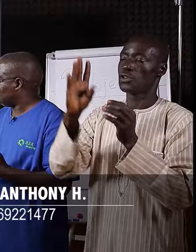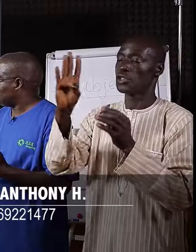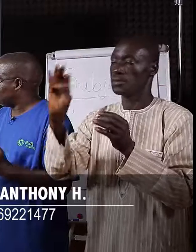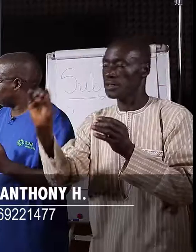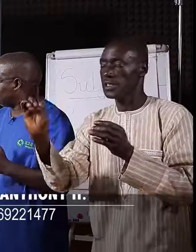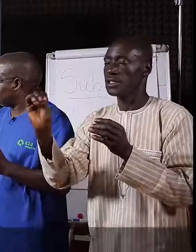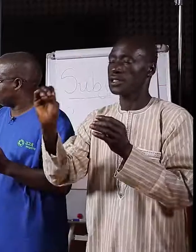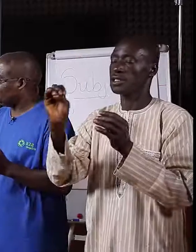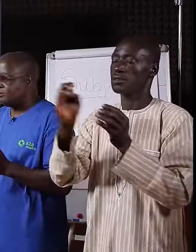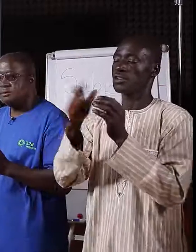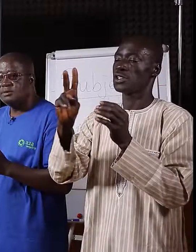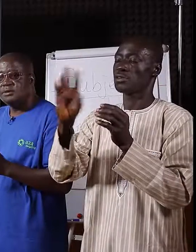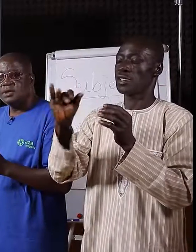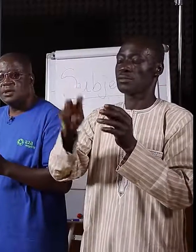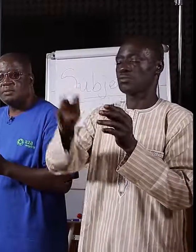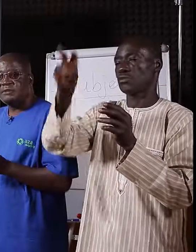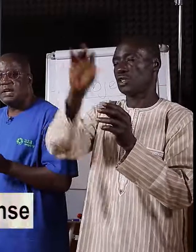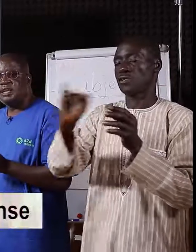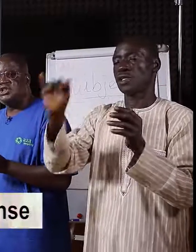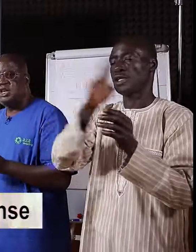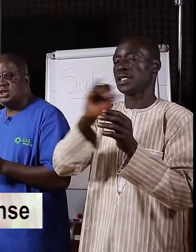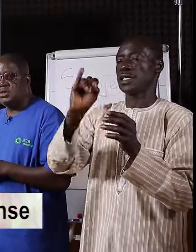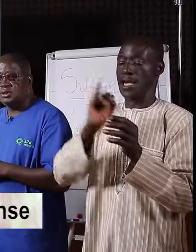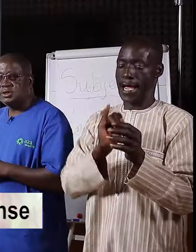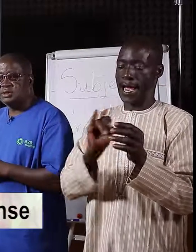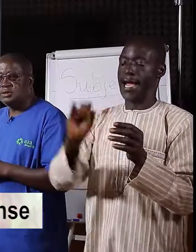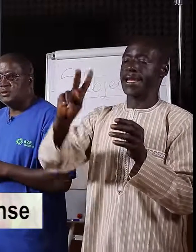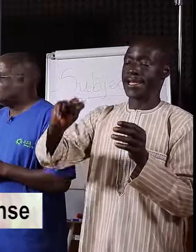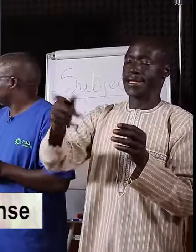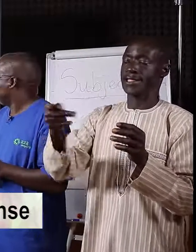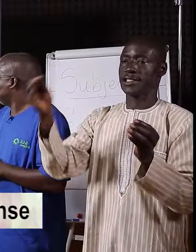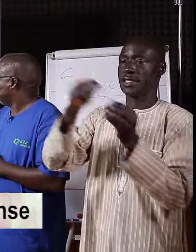plus the verb travel. We have ing added to it.